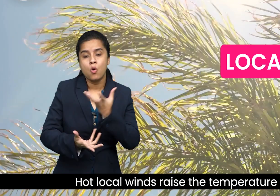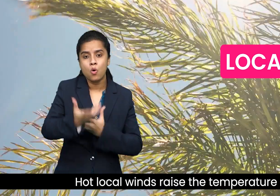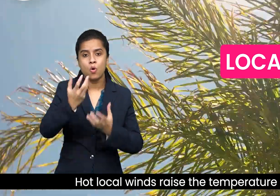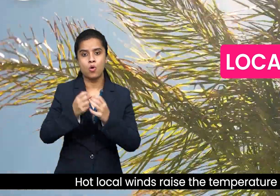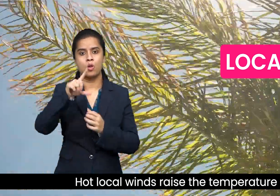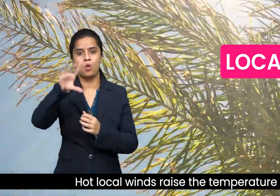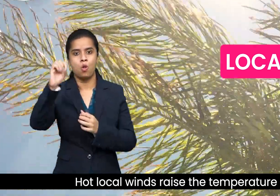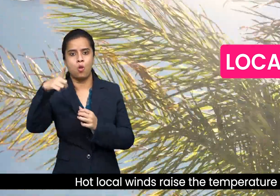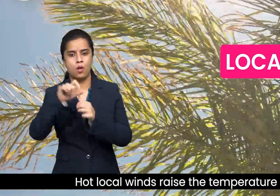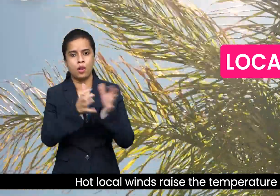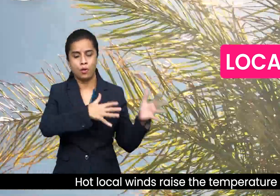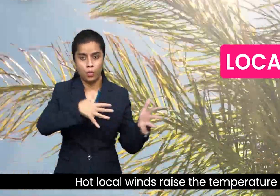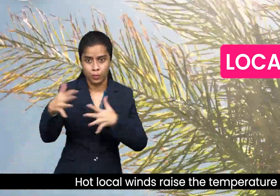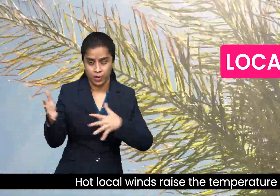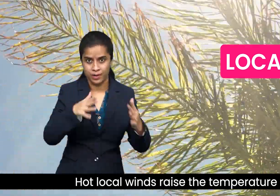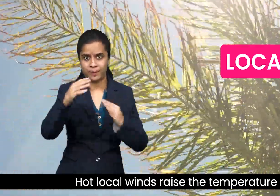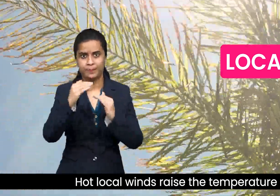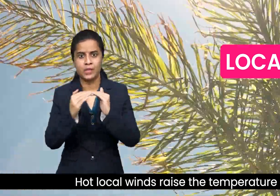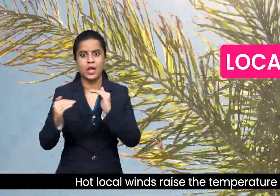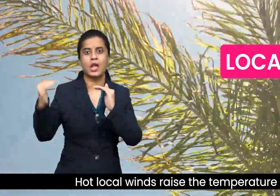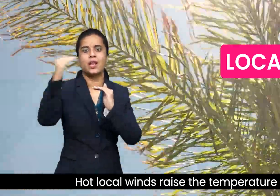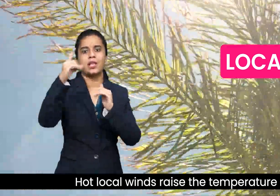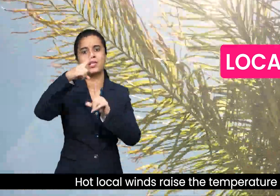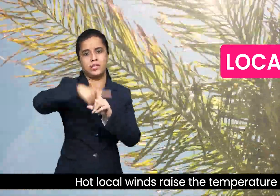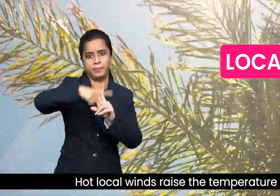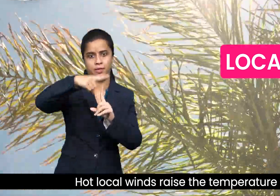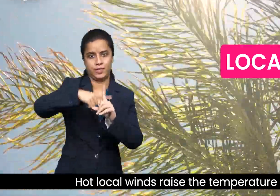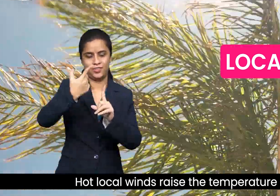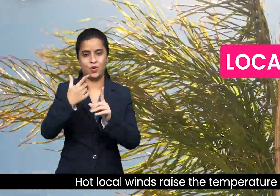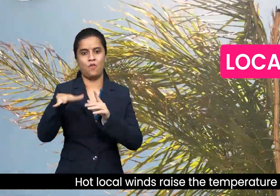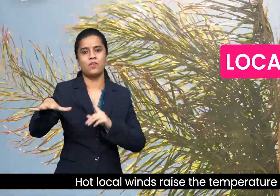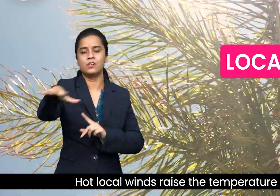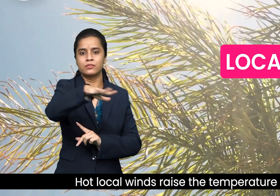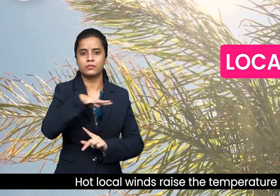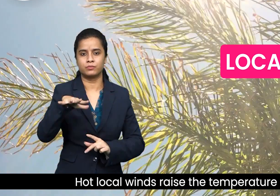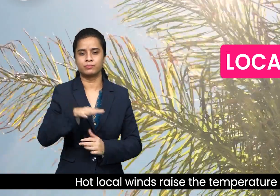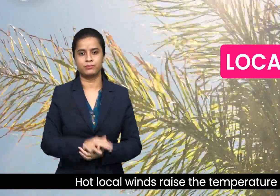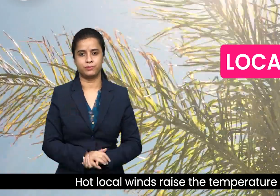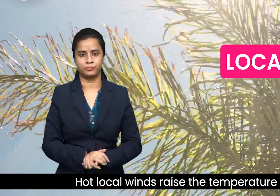Local winds raise the temperature of the area.